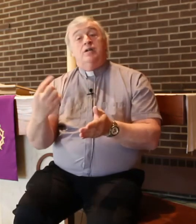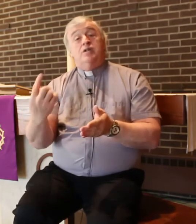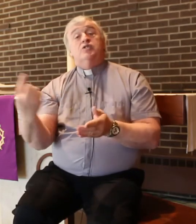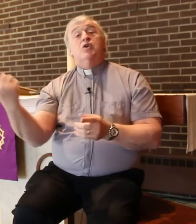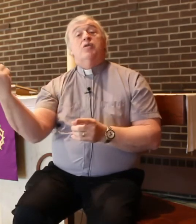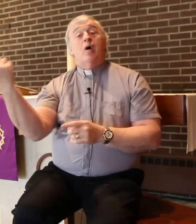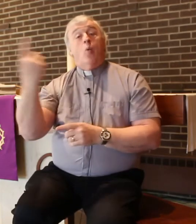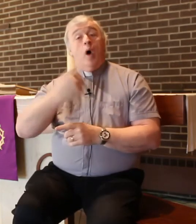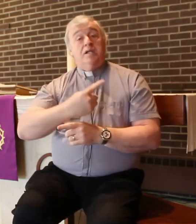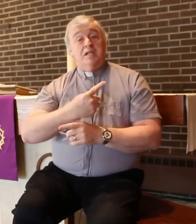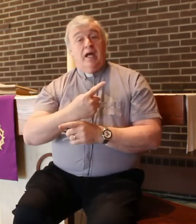so that one day,